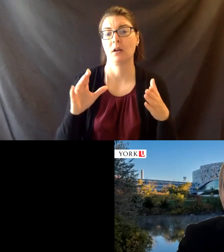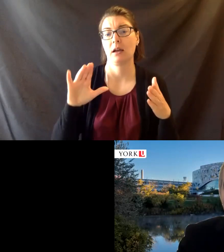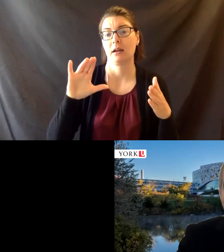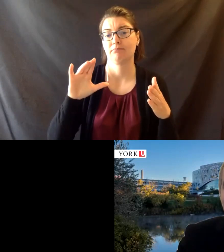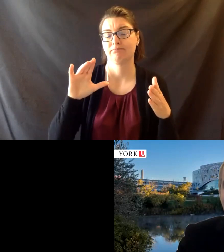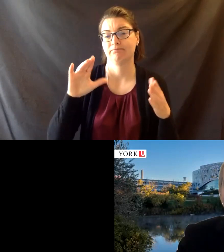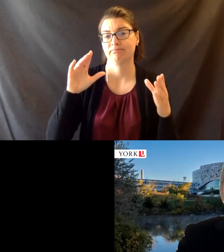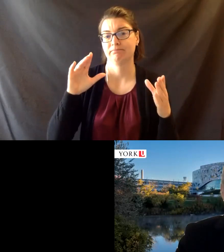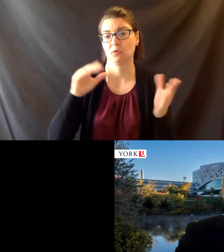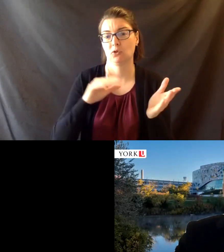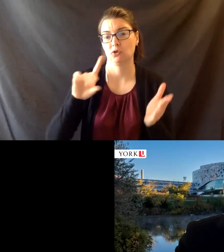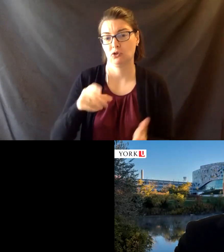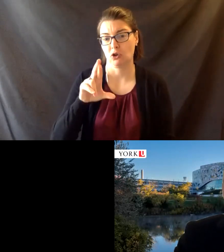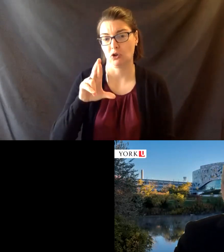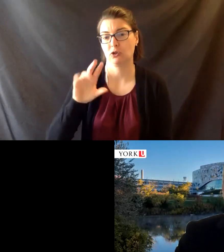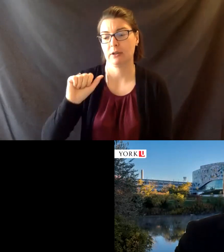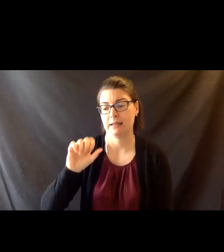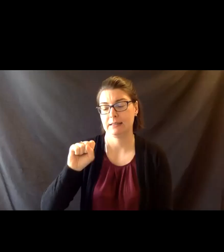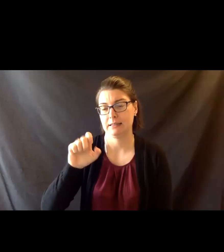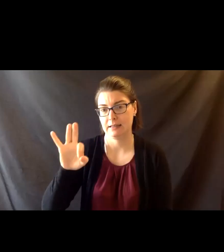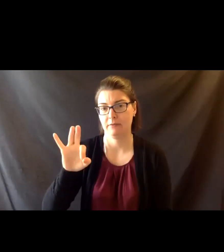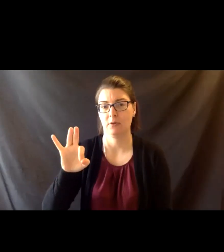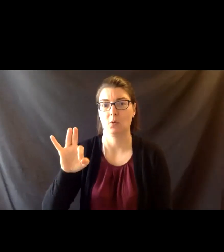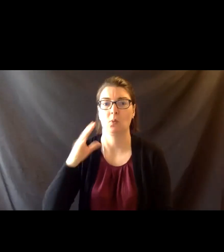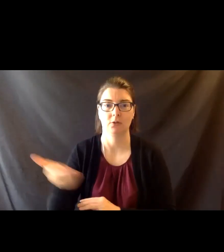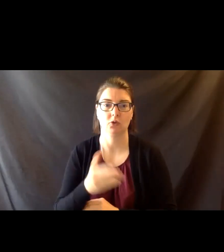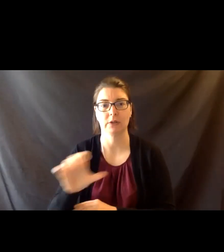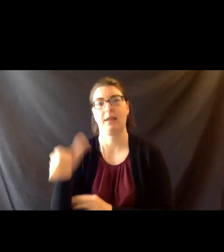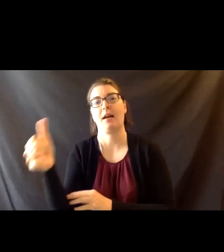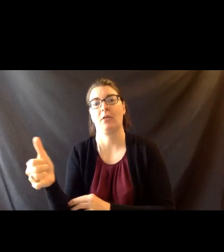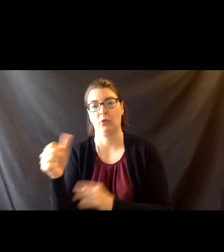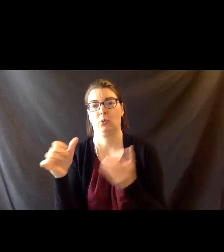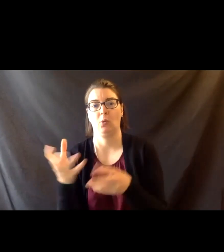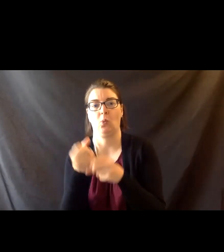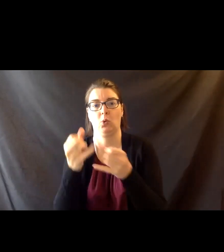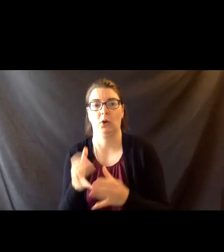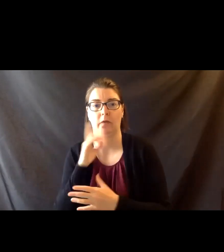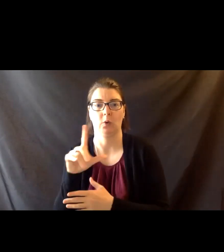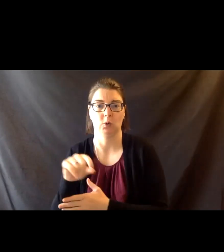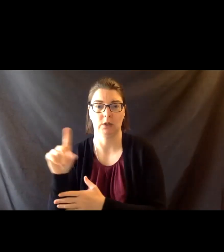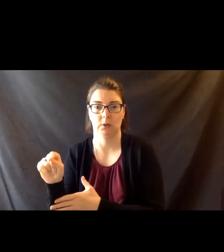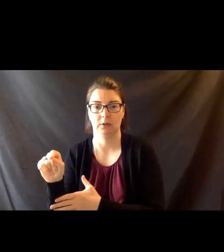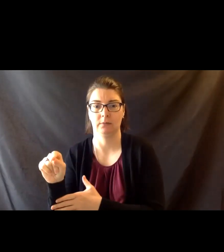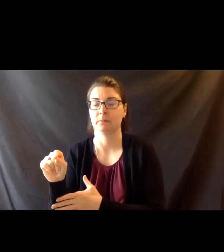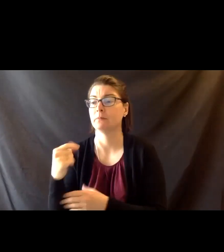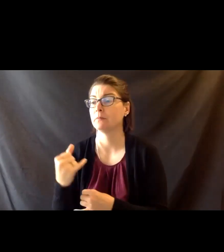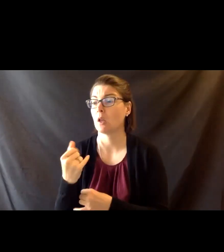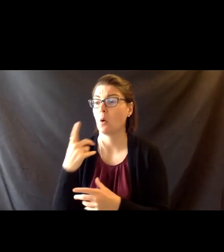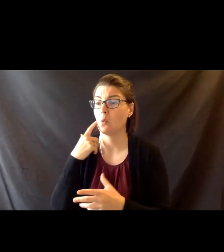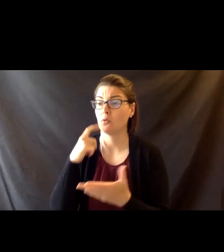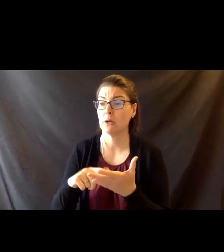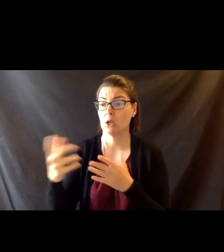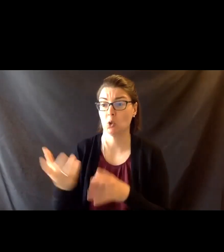other 2020 Perla Award winner. Thank you, Rebecca. It is now my pleasure to introduce the winner of